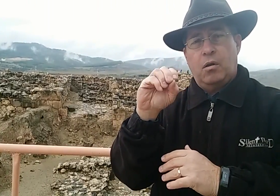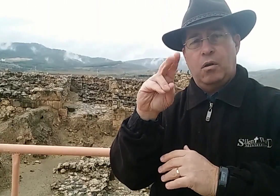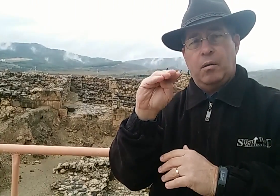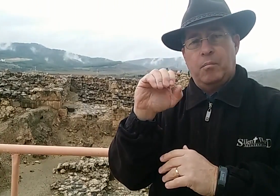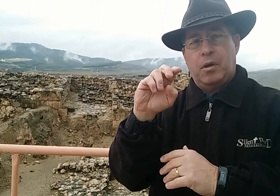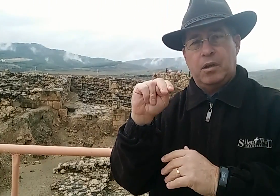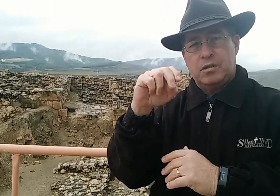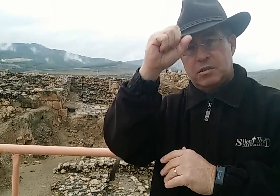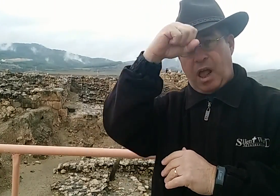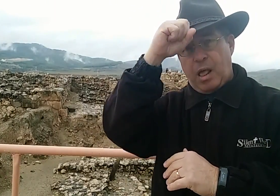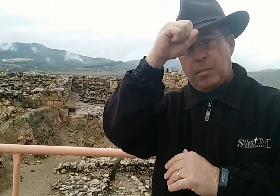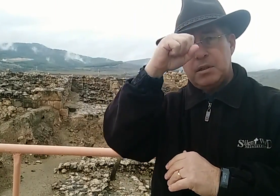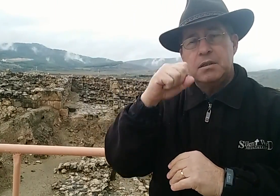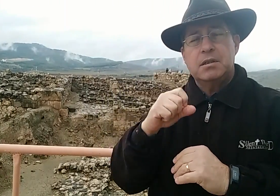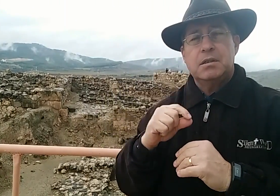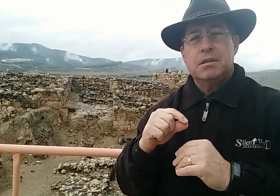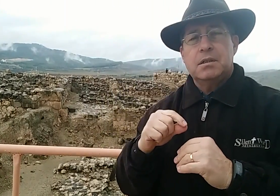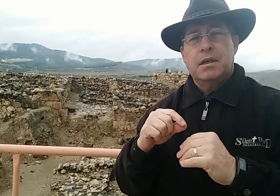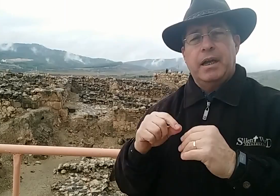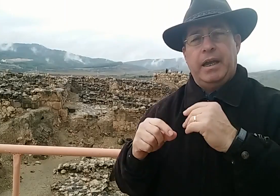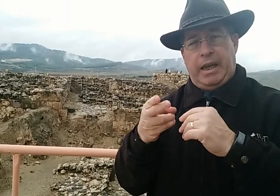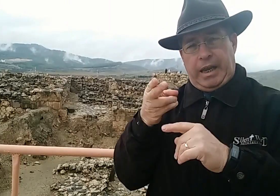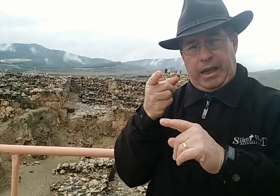then later Solomon